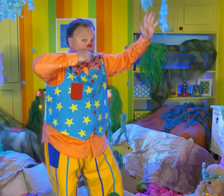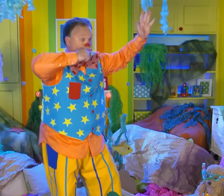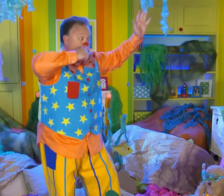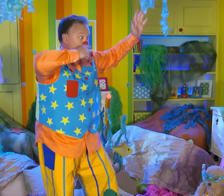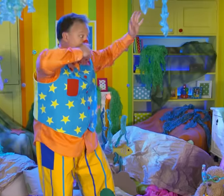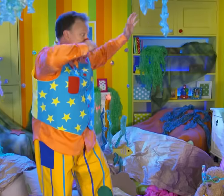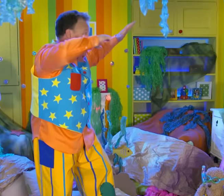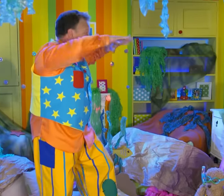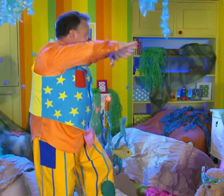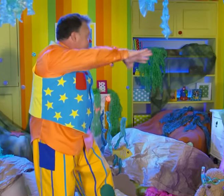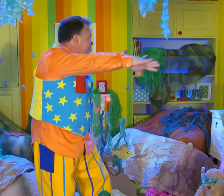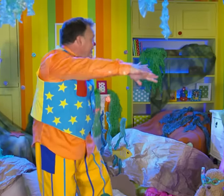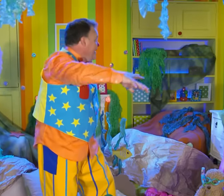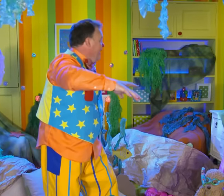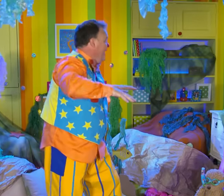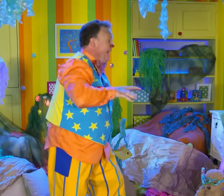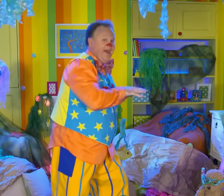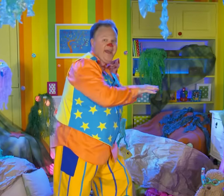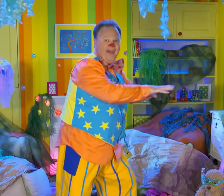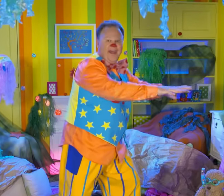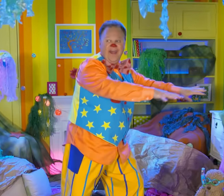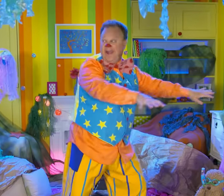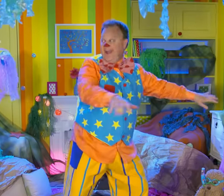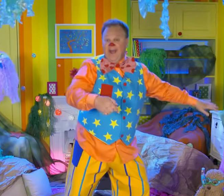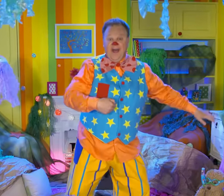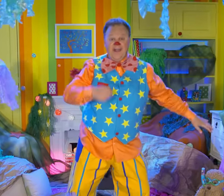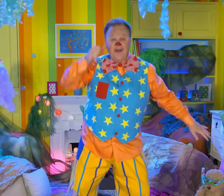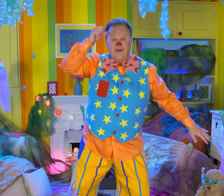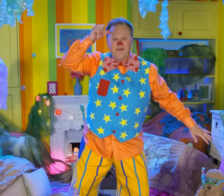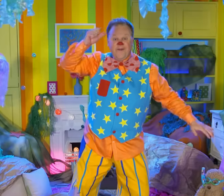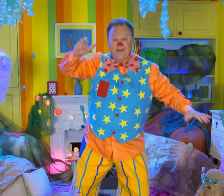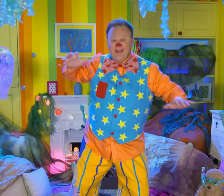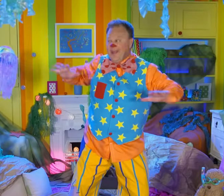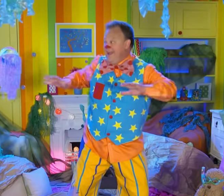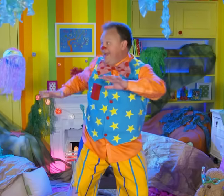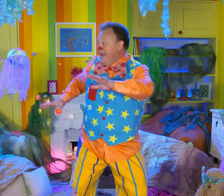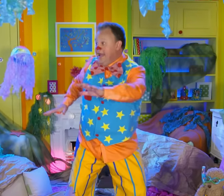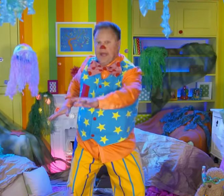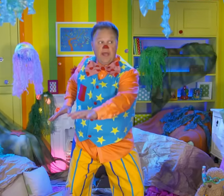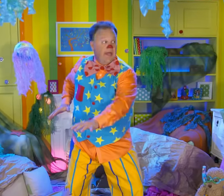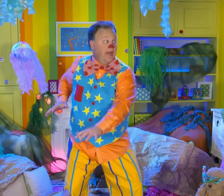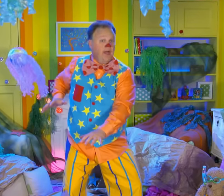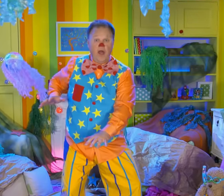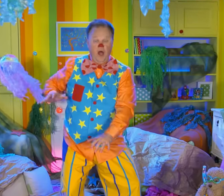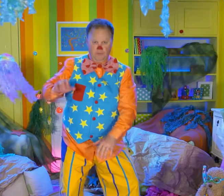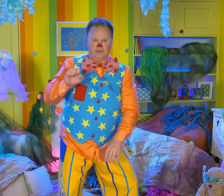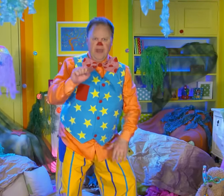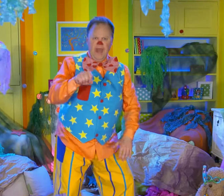Woohoo! How exciting, Mr. Tumble! I know! Can we help you look?